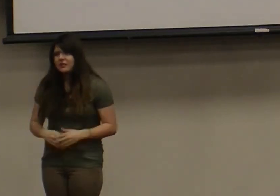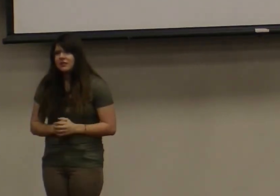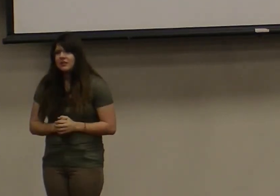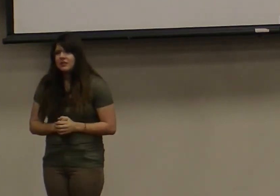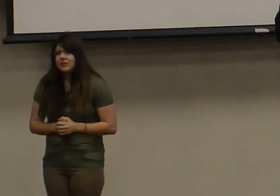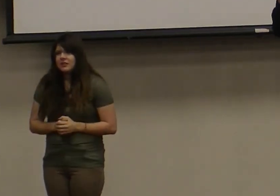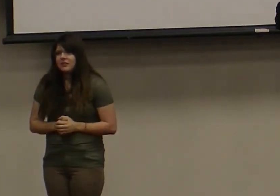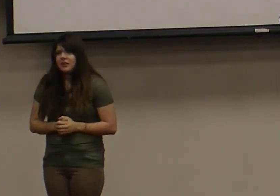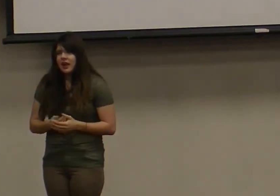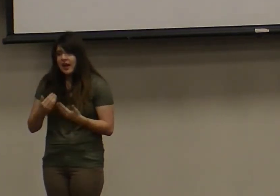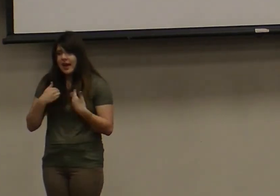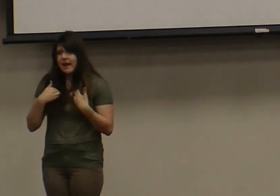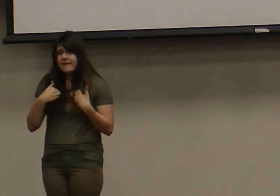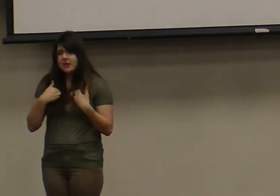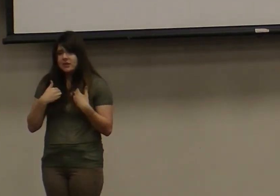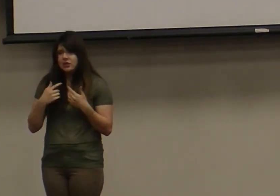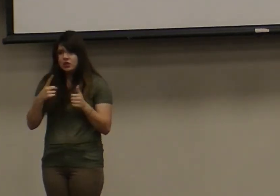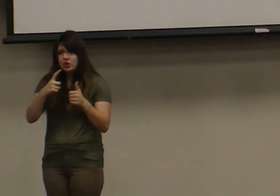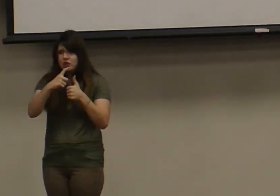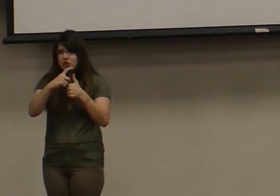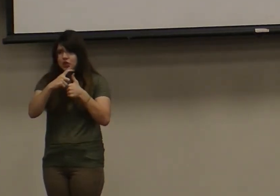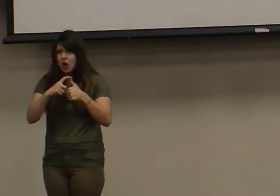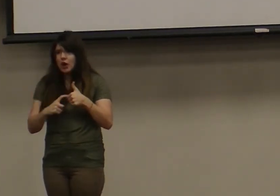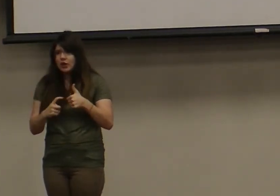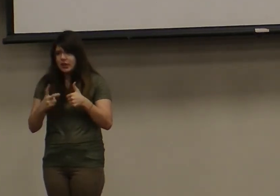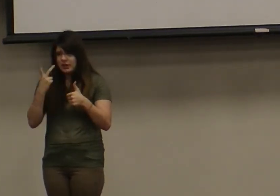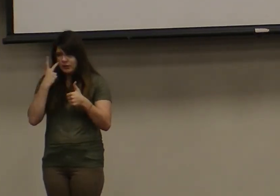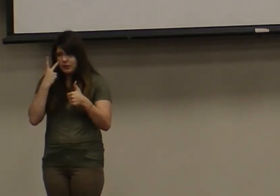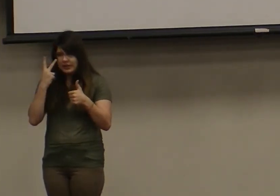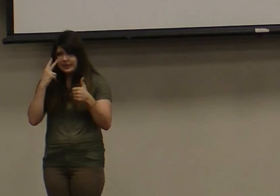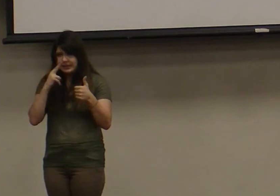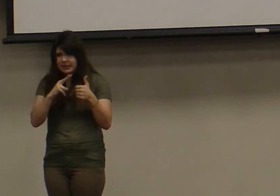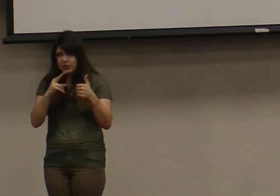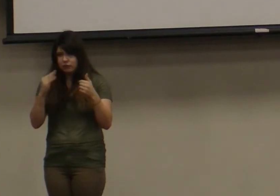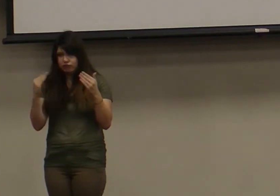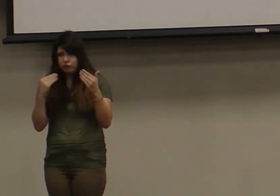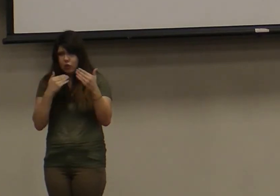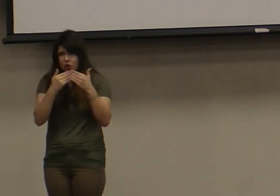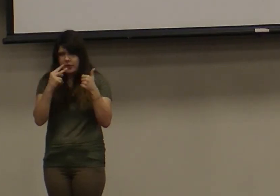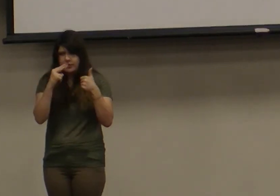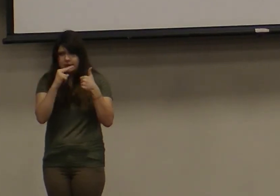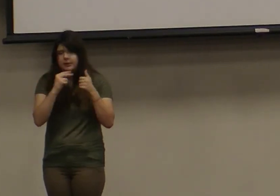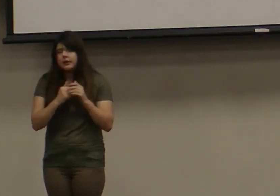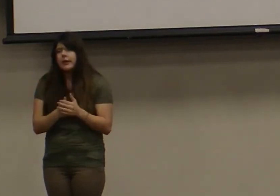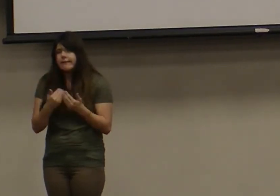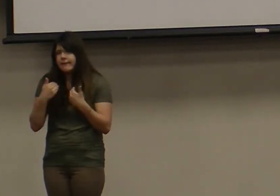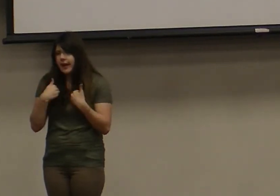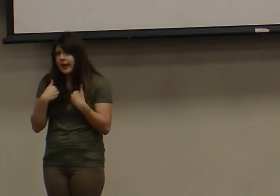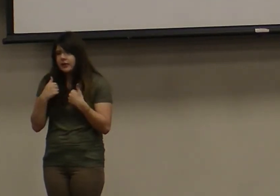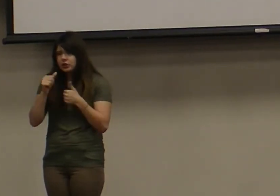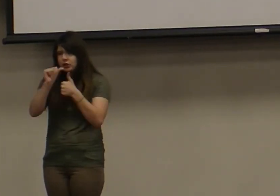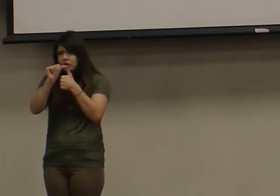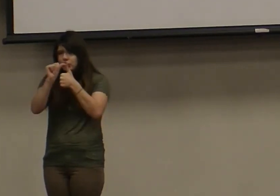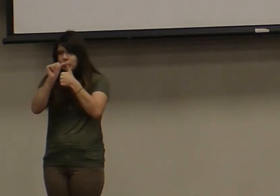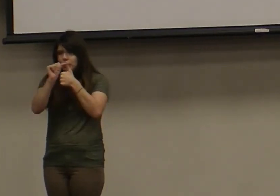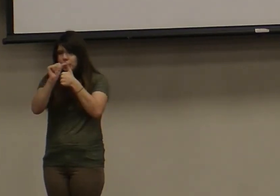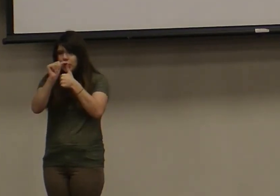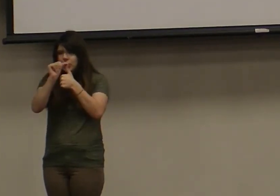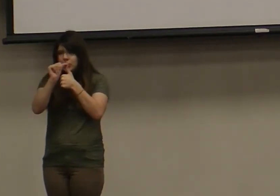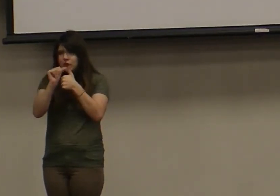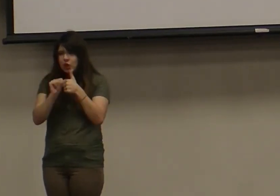I have a scar on my thumb. If you were up close enough, you could see it. I've had it for 40 years.